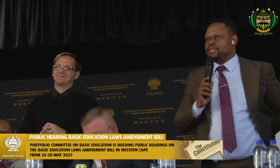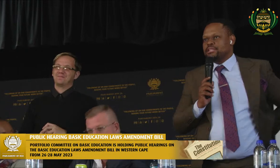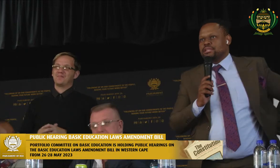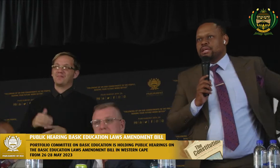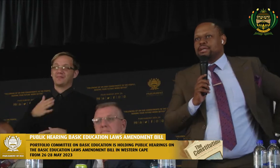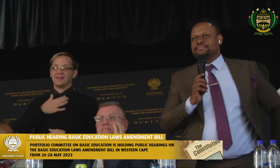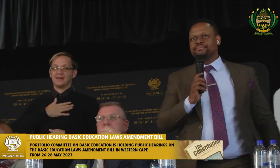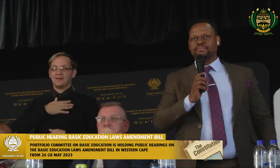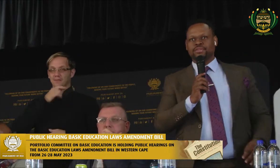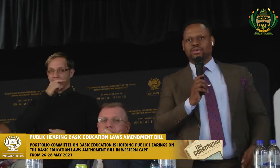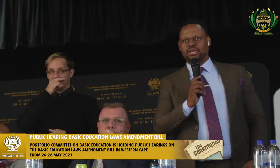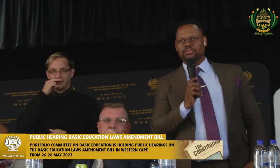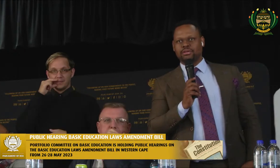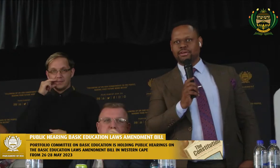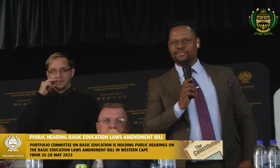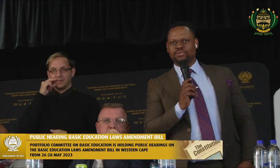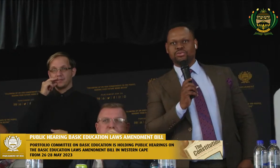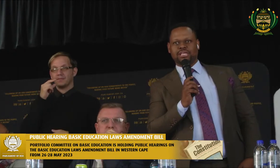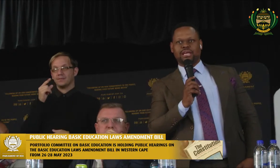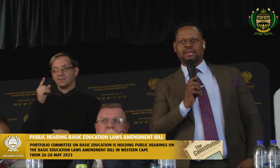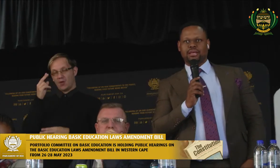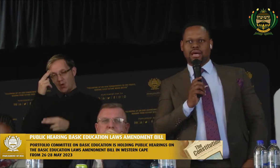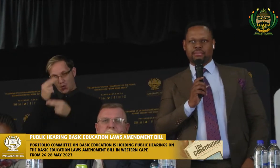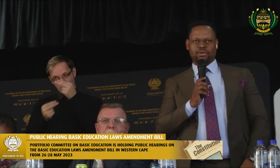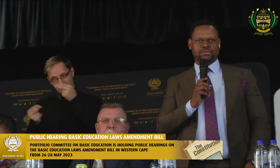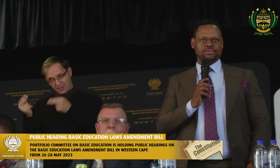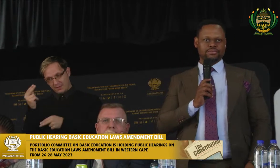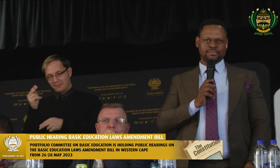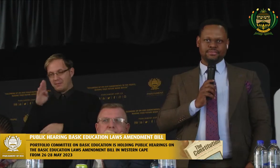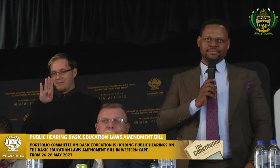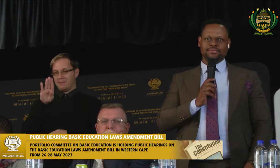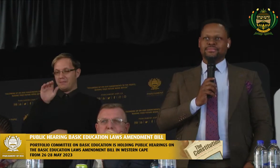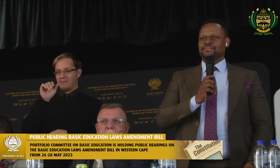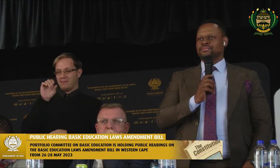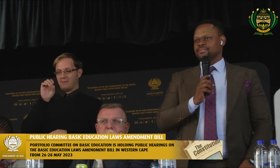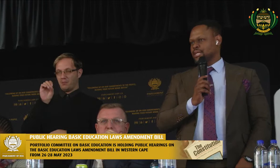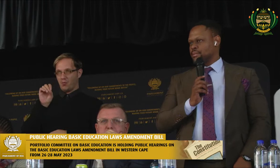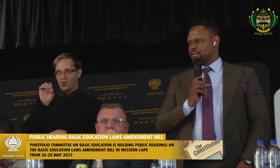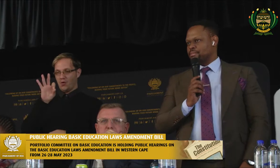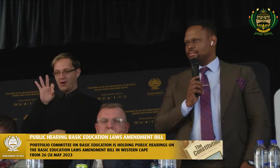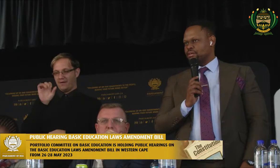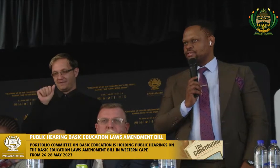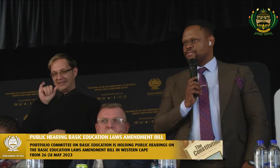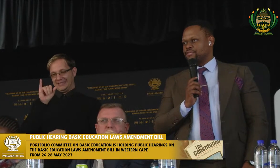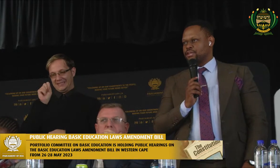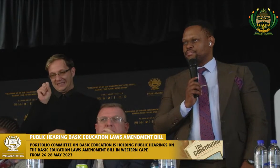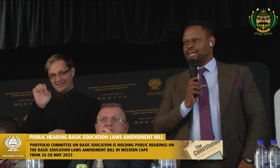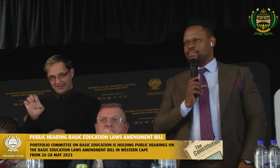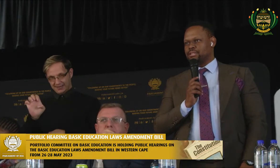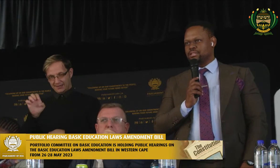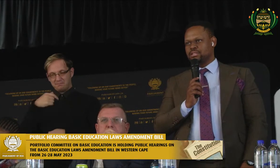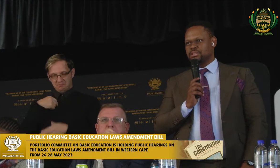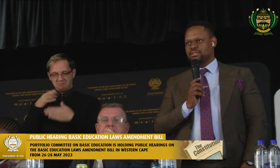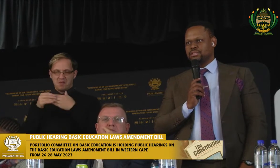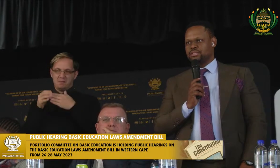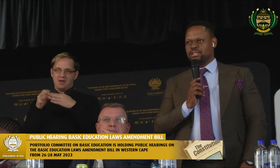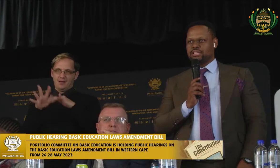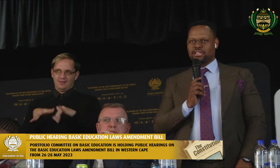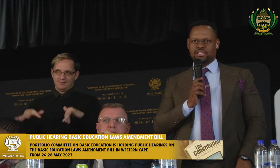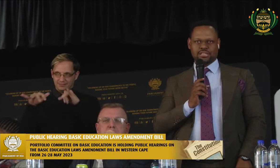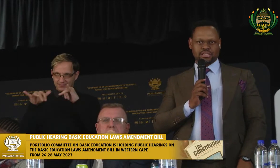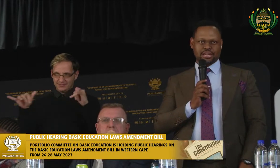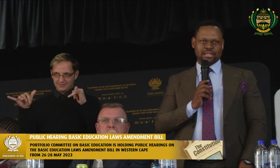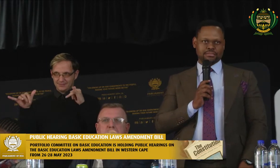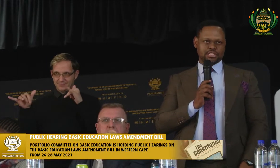My name is Honorable Bafuze Yabo. I'm a member of parliament in